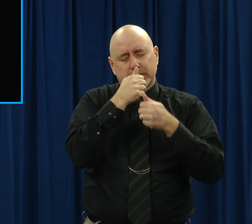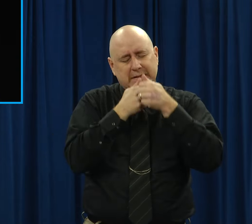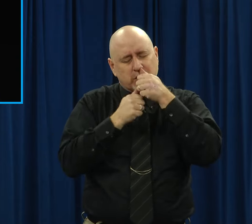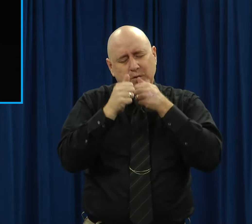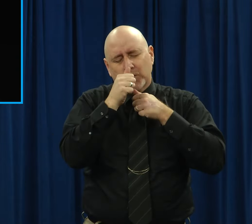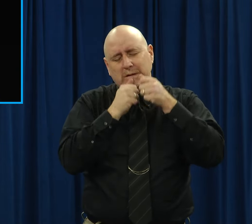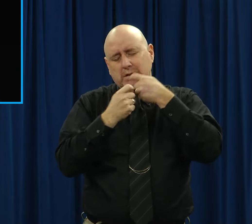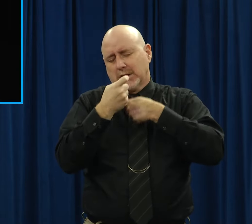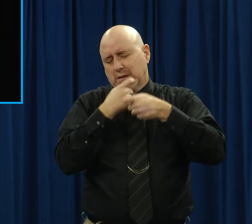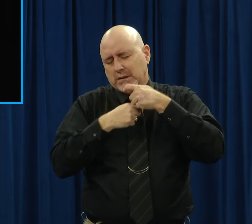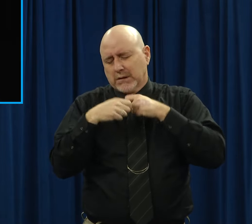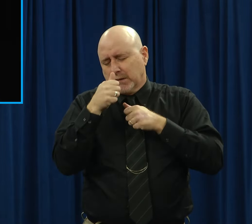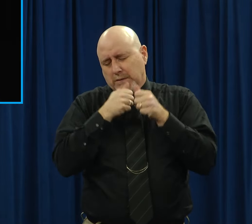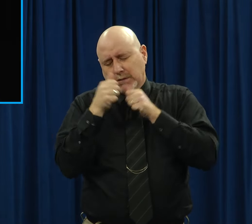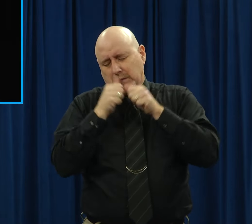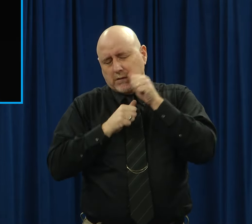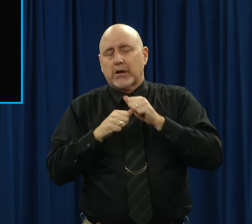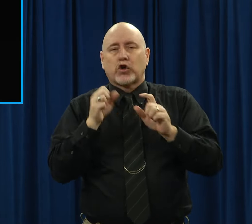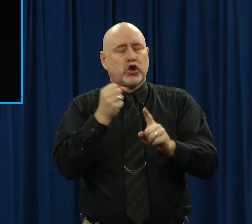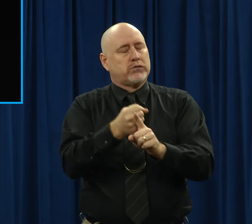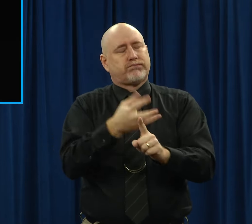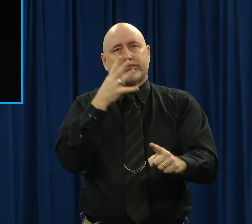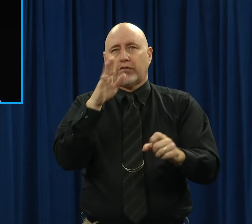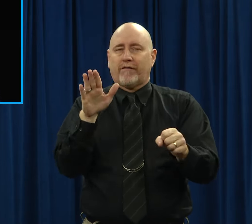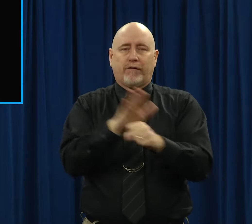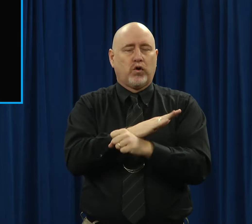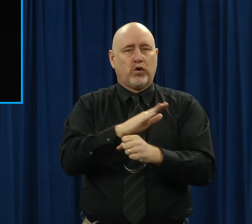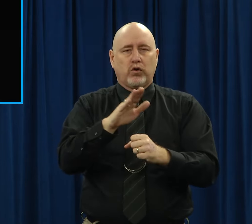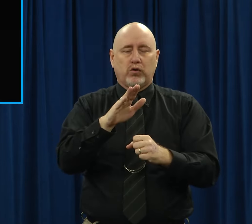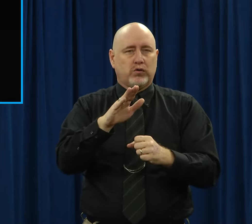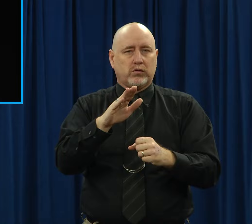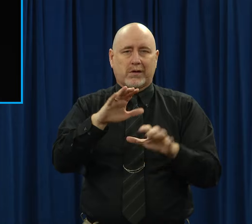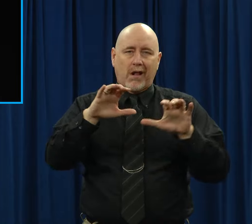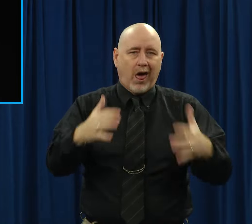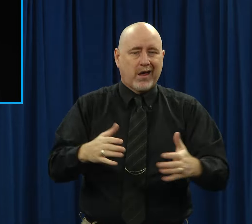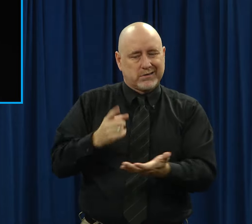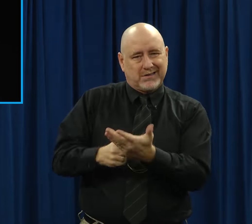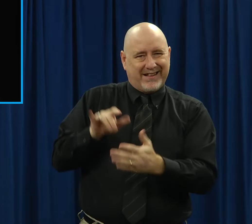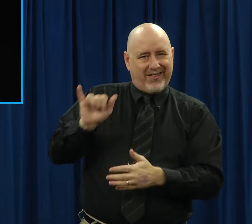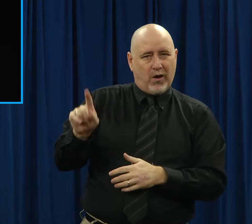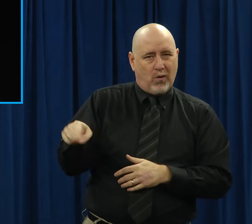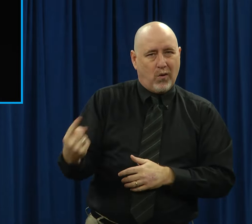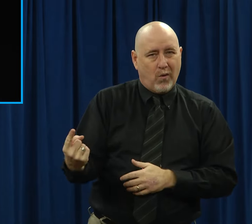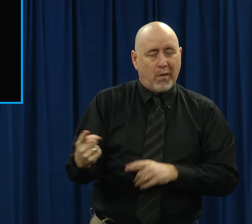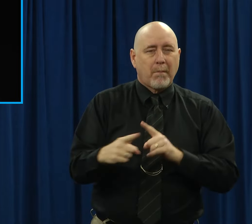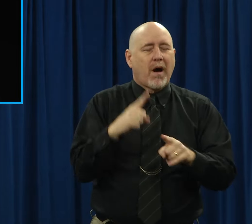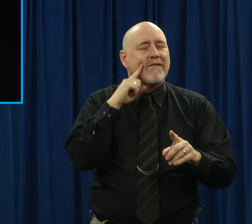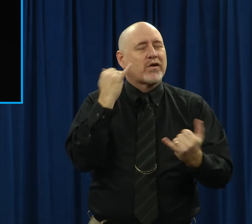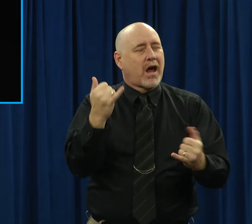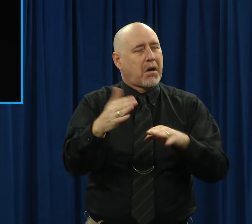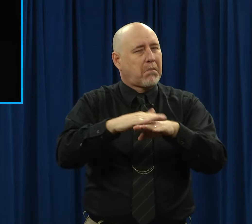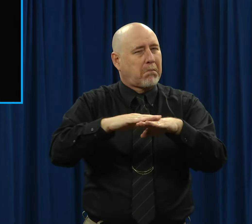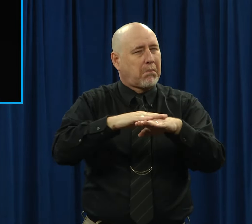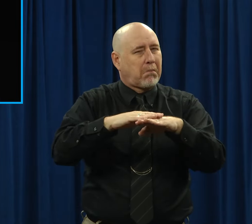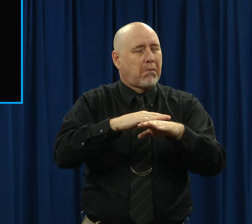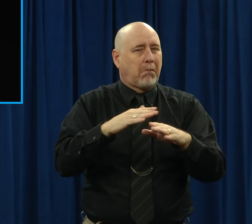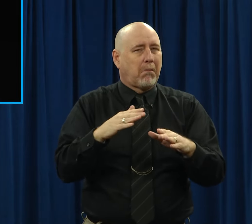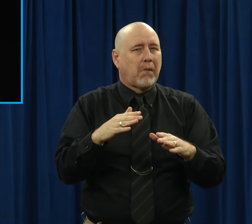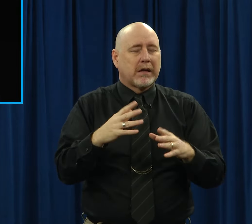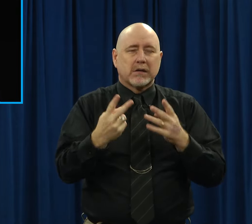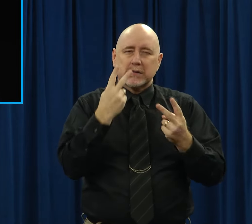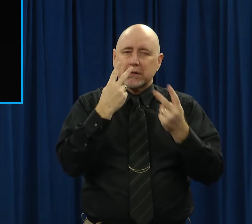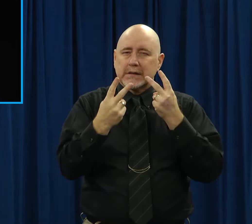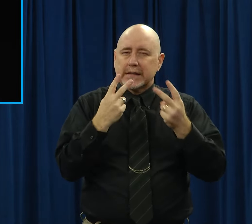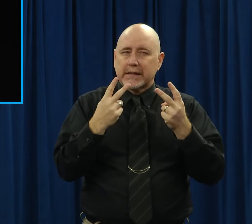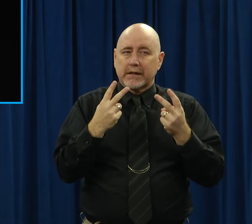talking about the misery and the suffering of this place. And we could spend an entire lesson just on that subject. But for now,